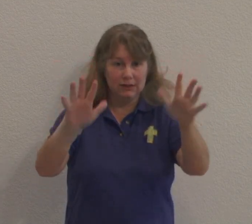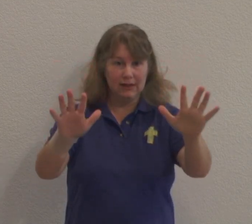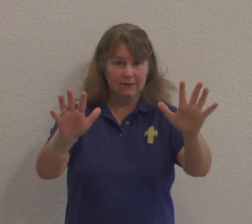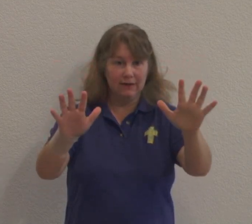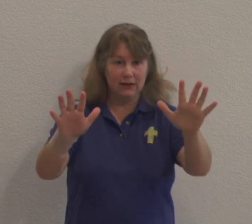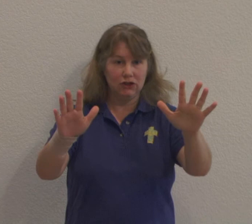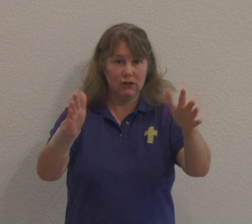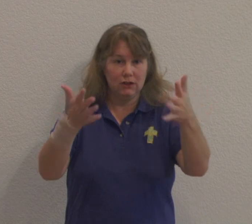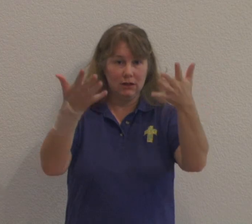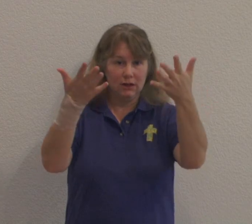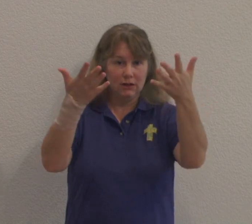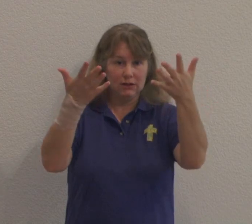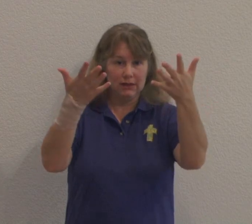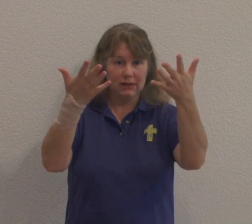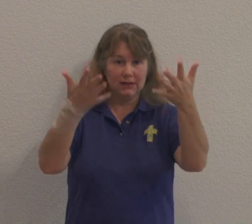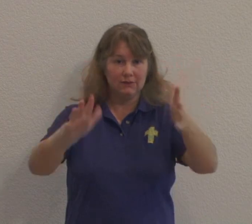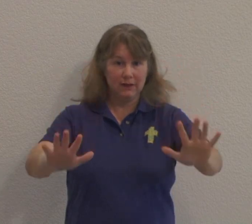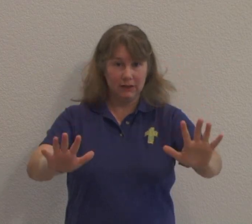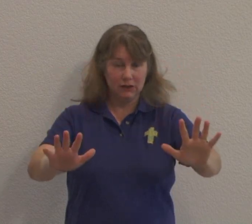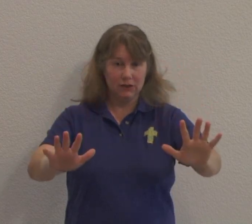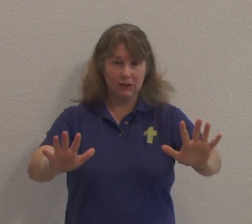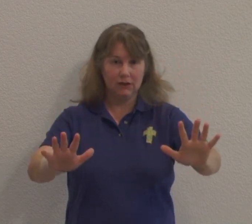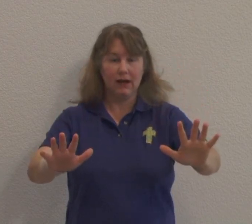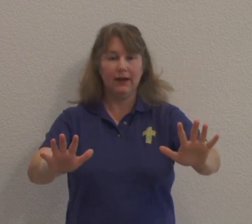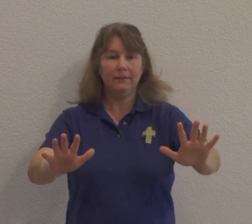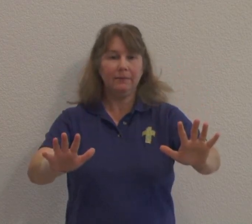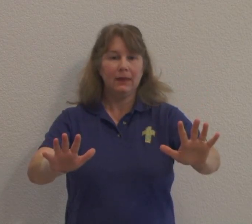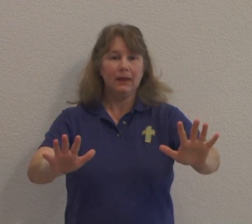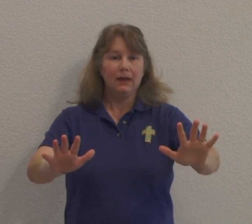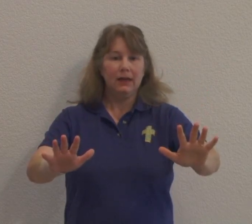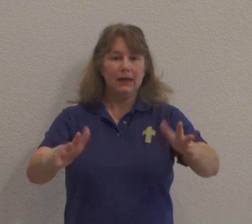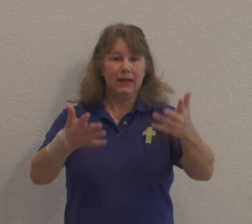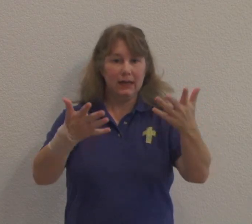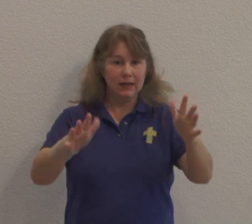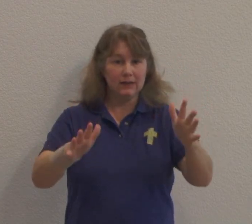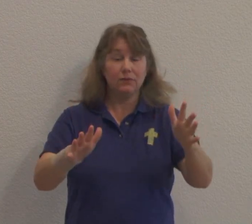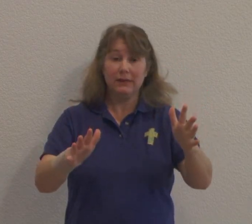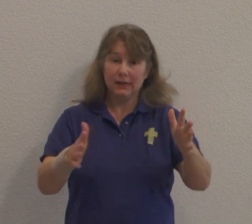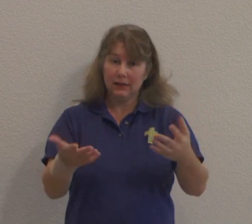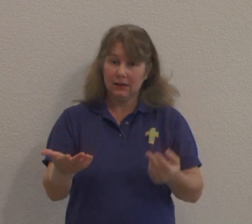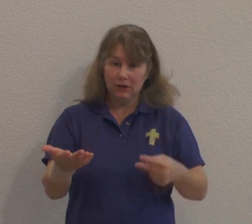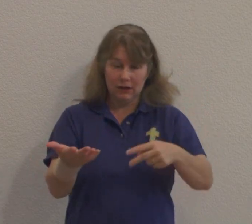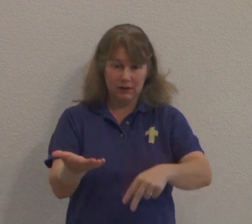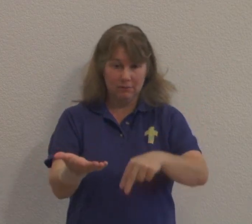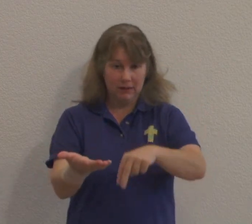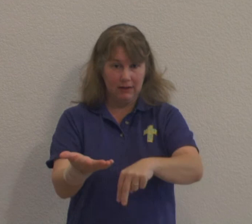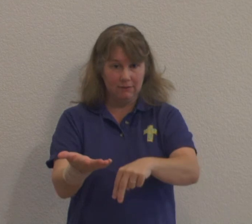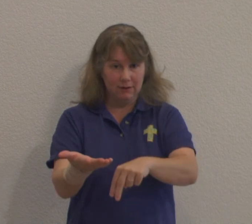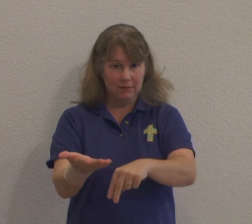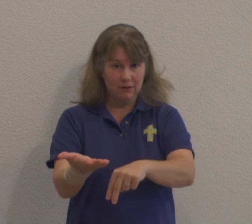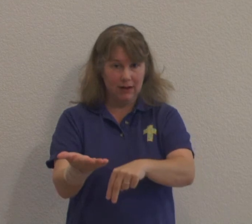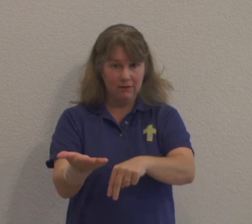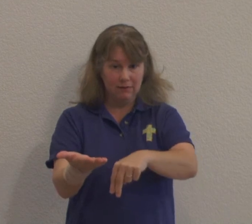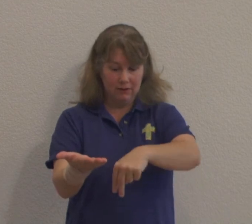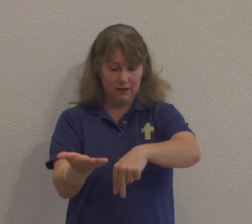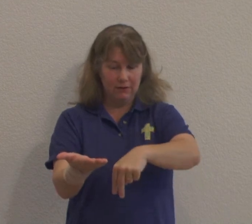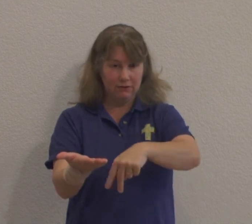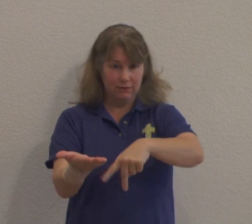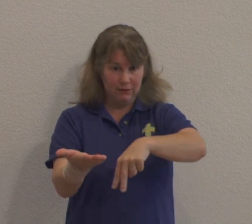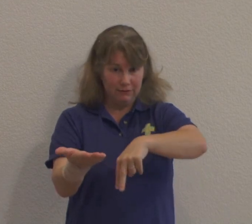sign finished. Just like this, finished, okay? He is risen. You're going to be from the grave. You have your little feet